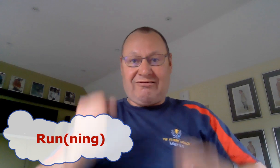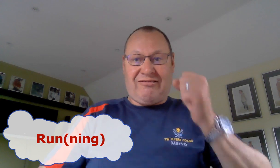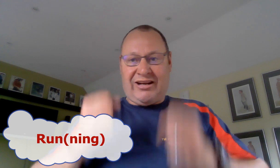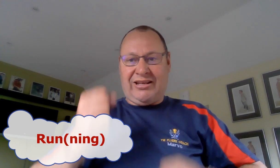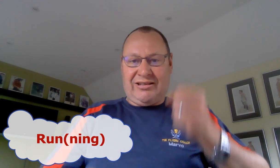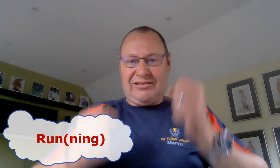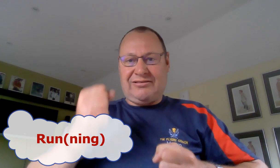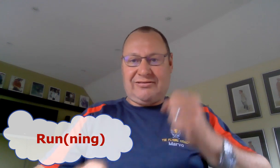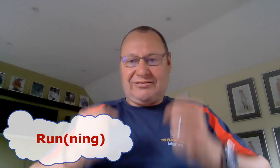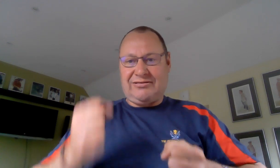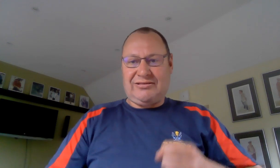Running.